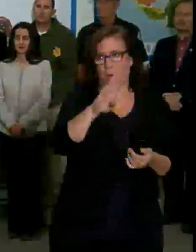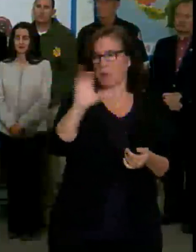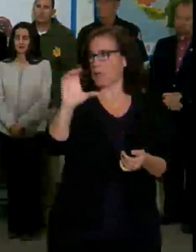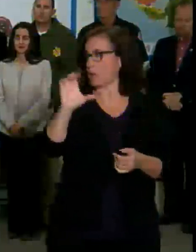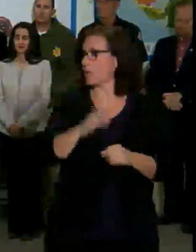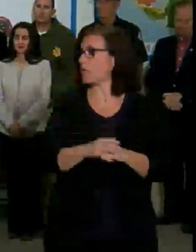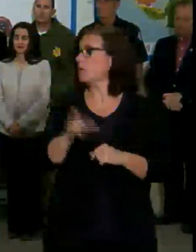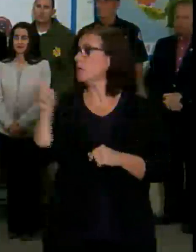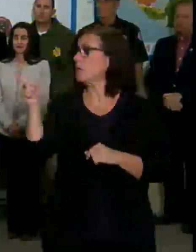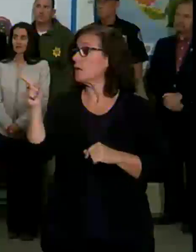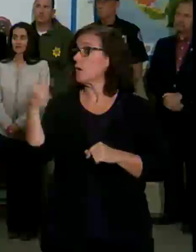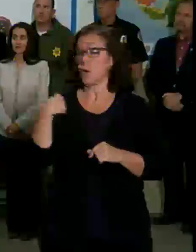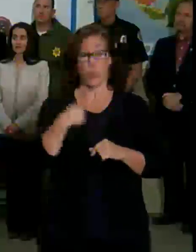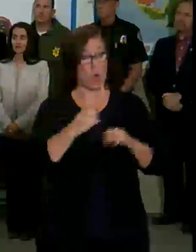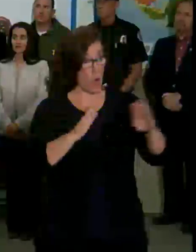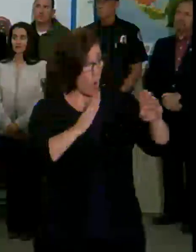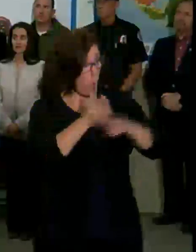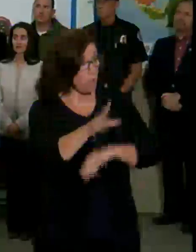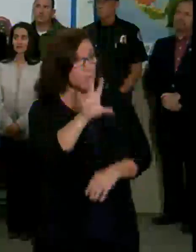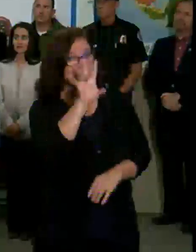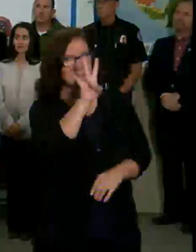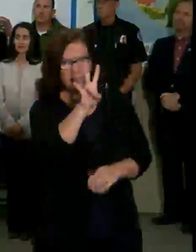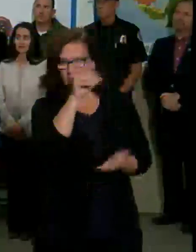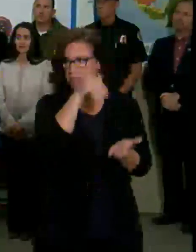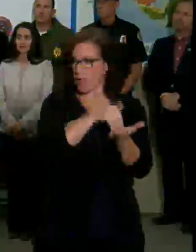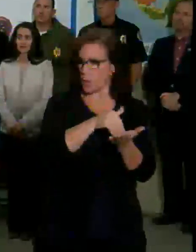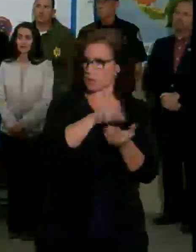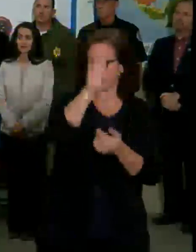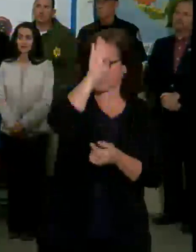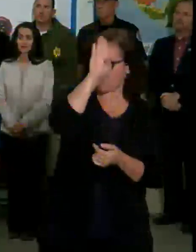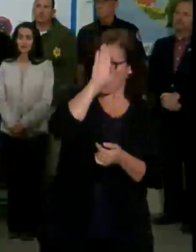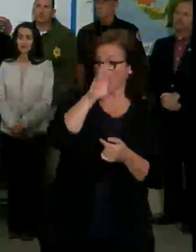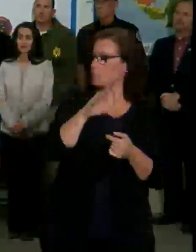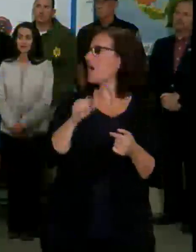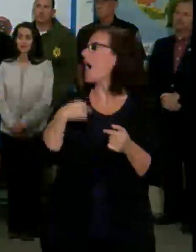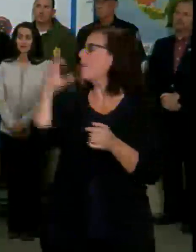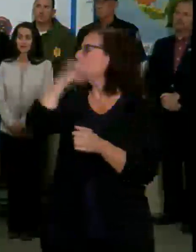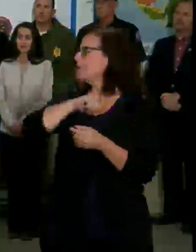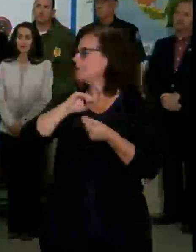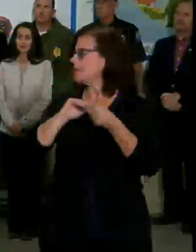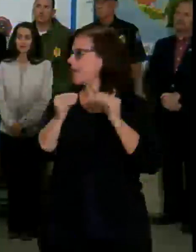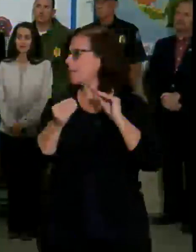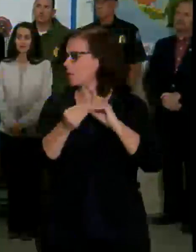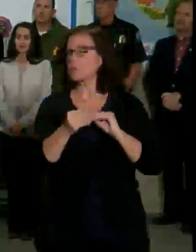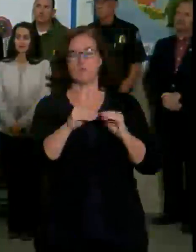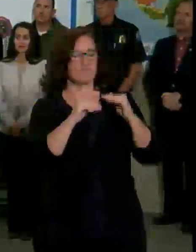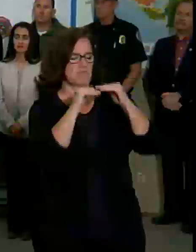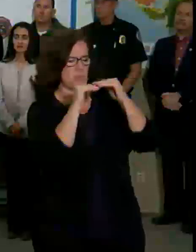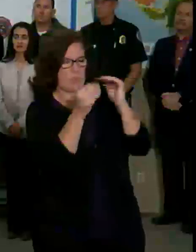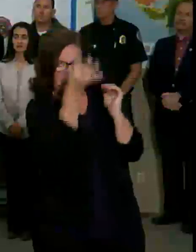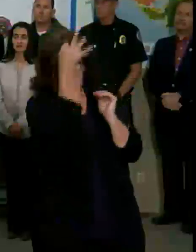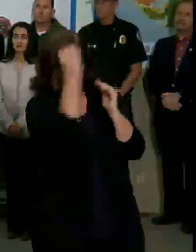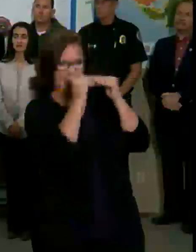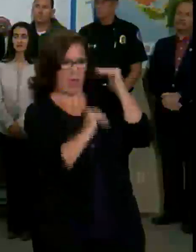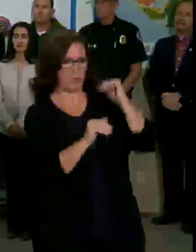that 7,000 firefighter mark? I missed the numbers. Yeah, that's correct. We're just under 8,000